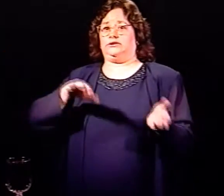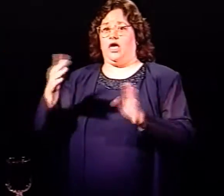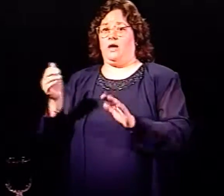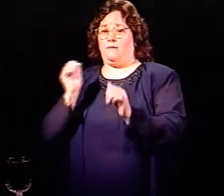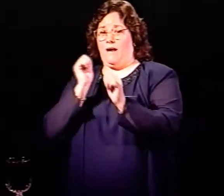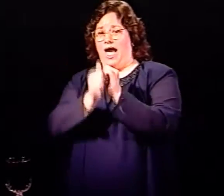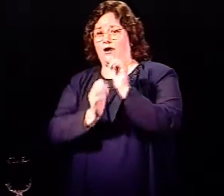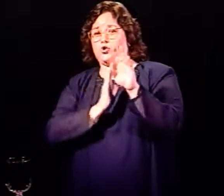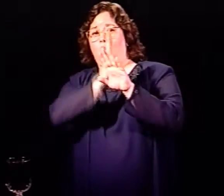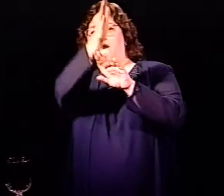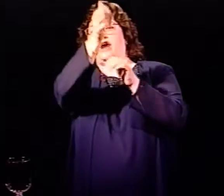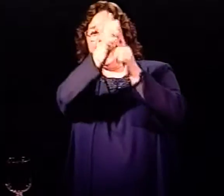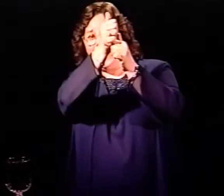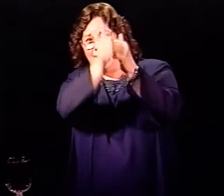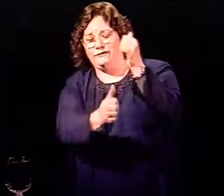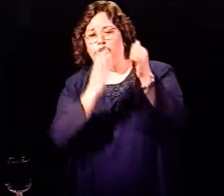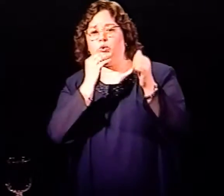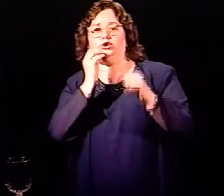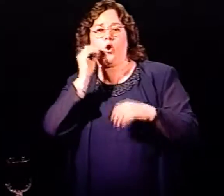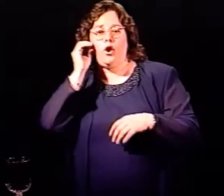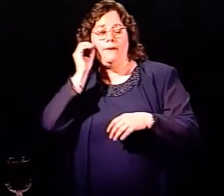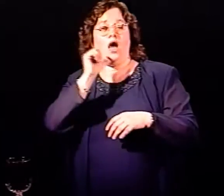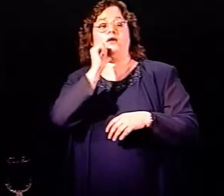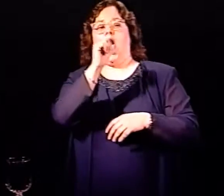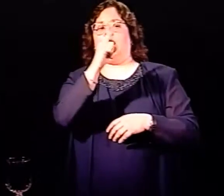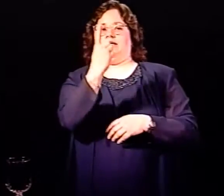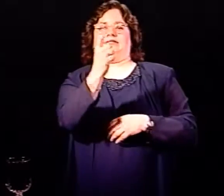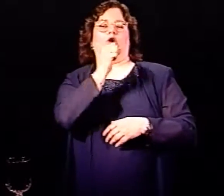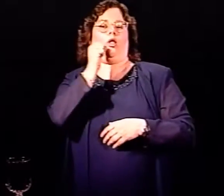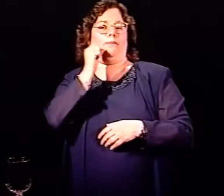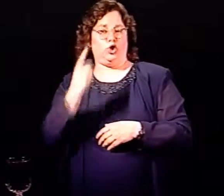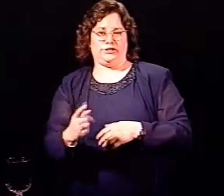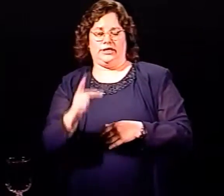over every Jewish house. Not a single person died.